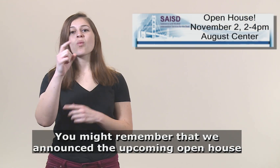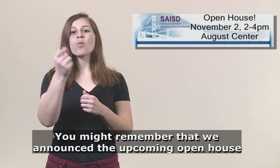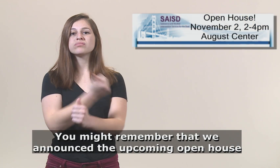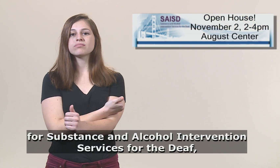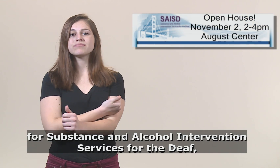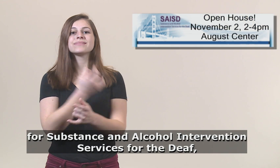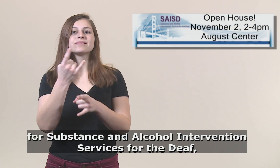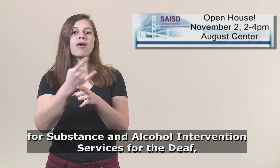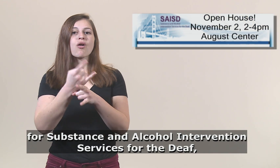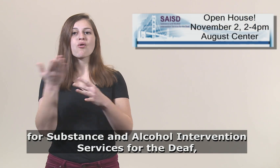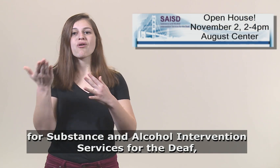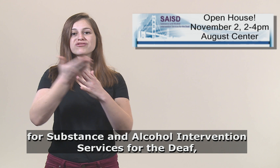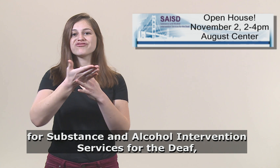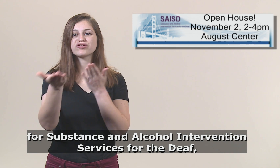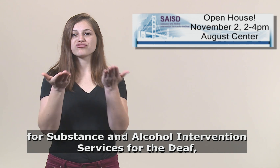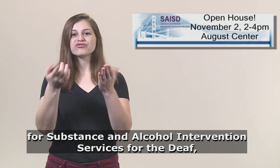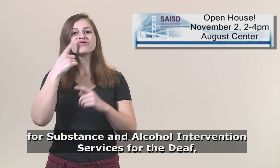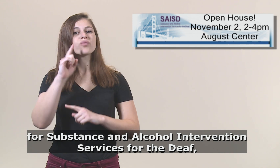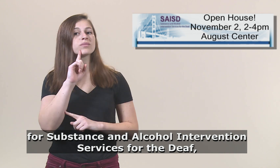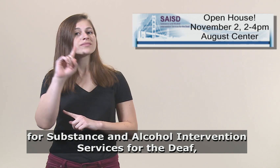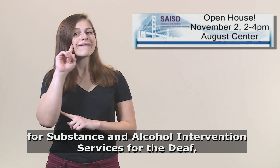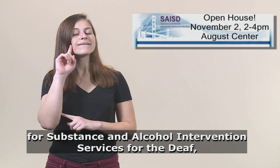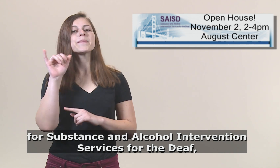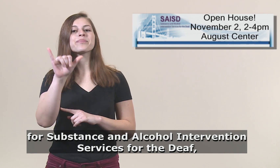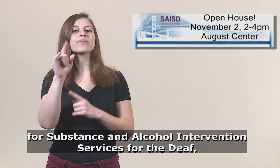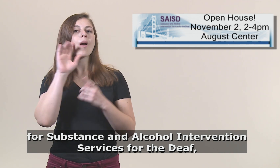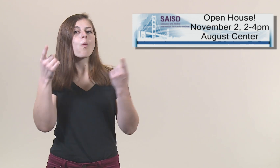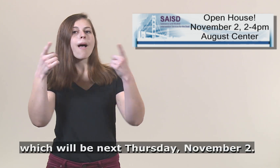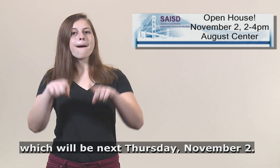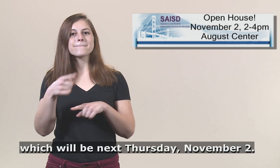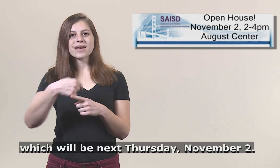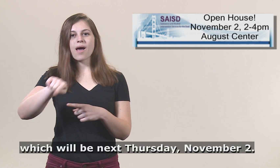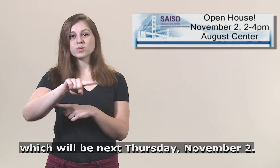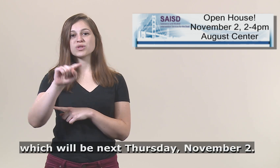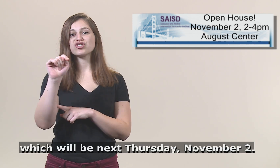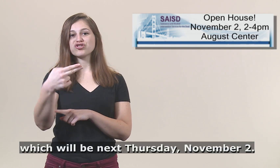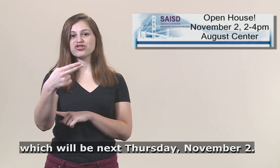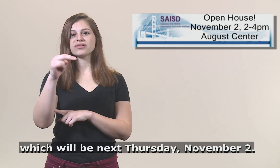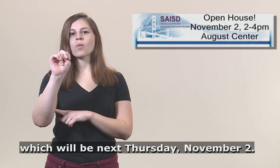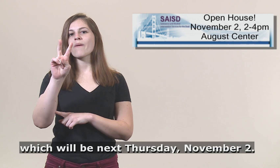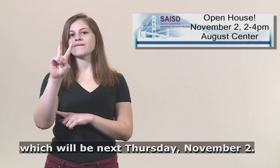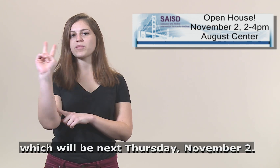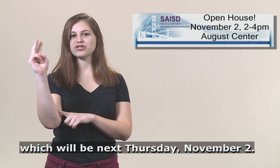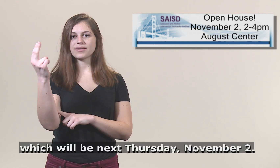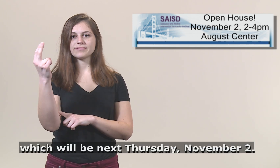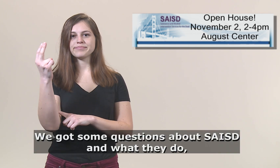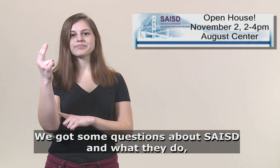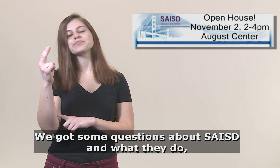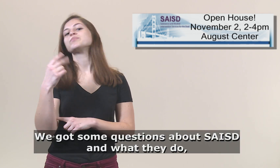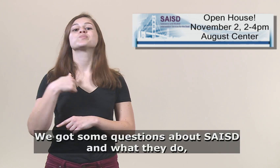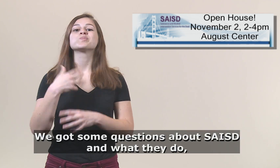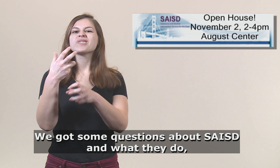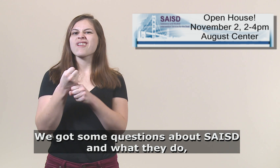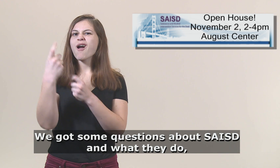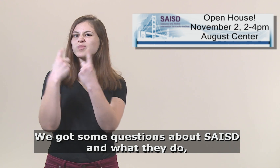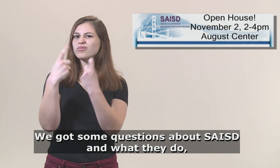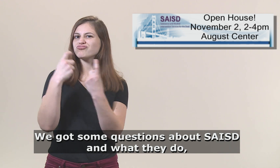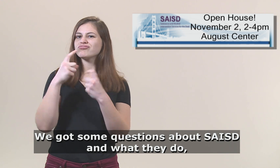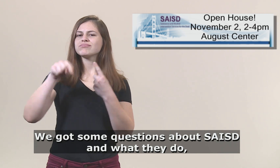house for substance and alcohol intervention services for the deaf, which will be next Thursday, November 2nd. We got some questions